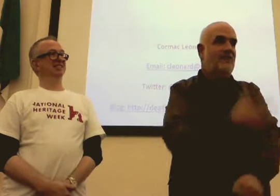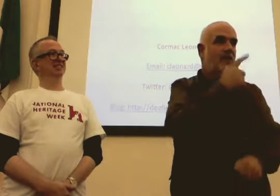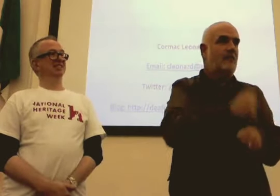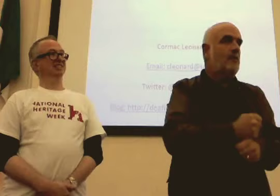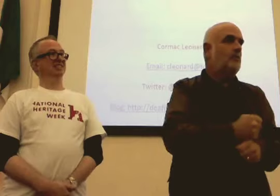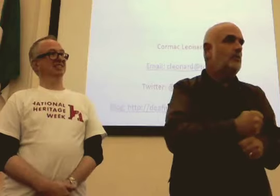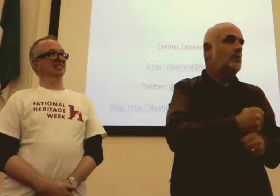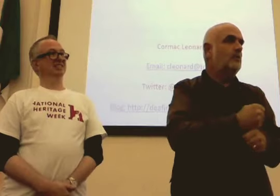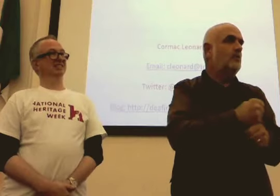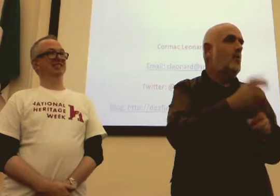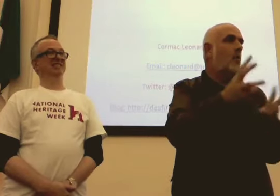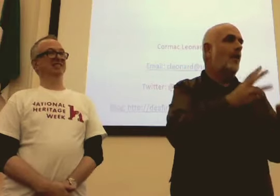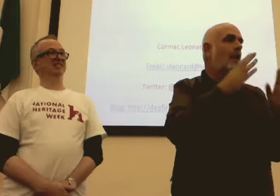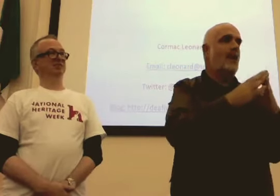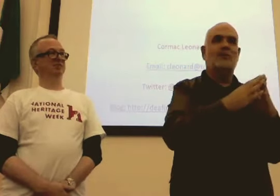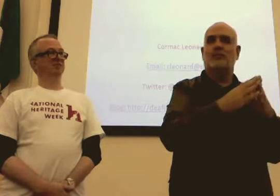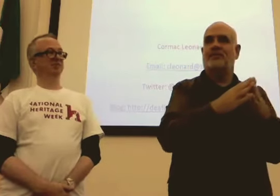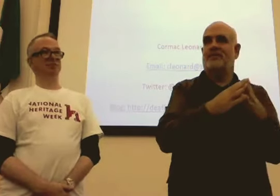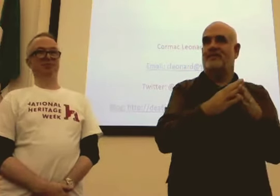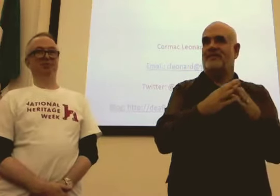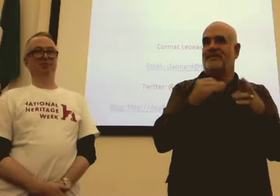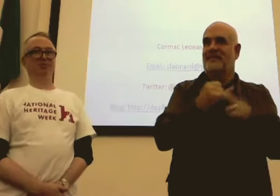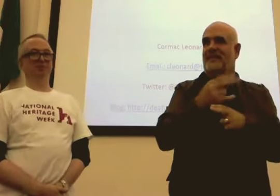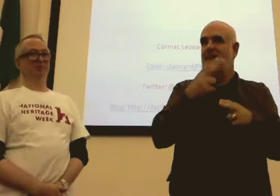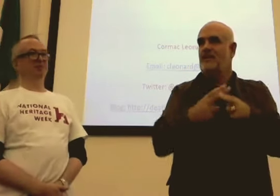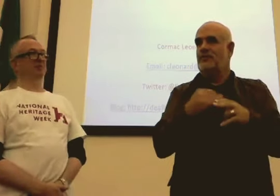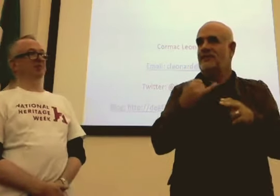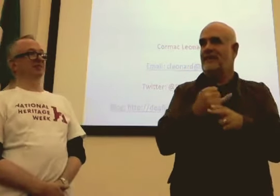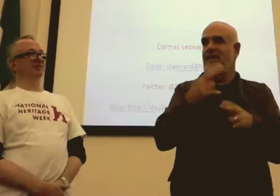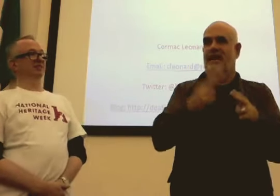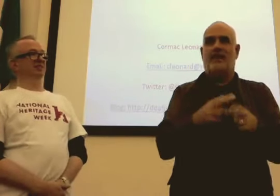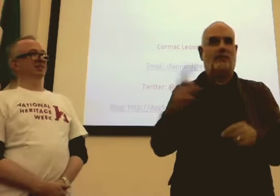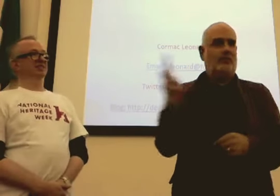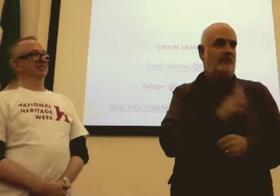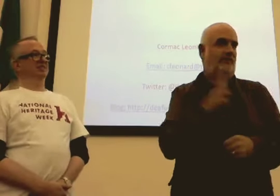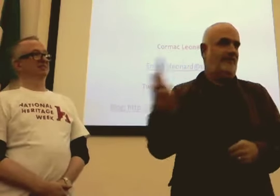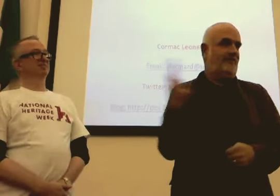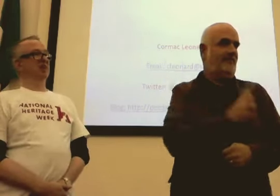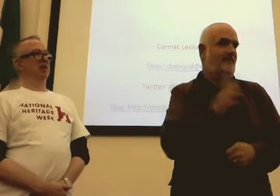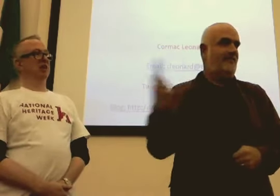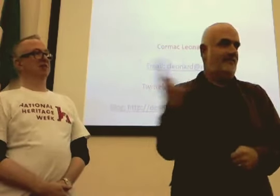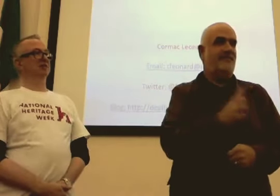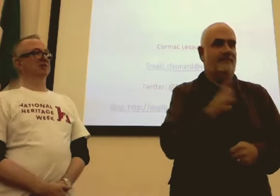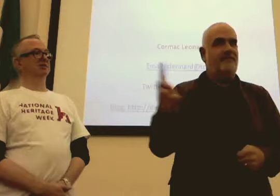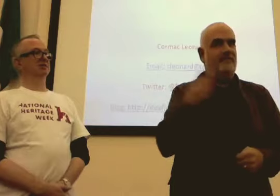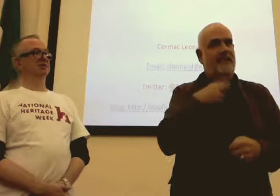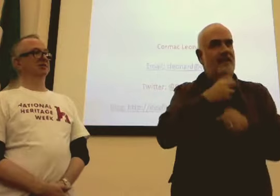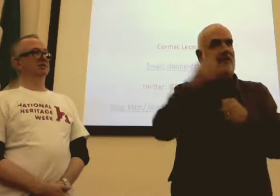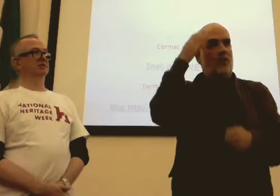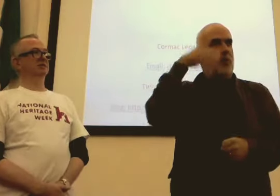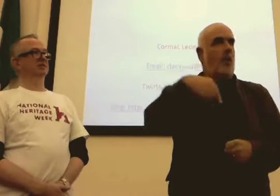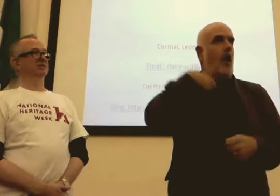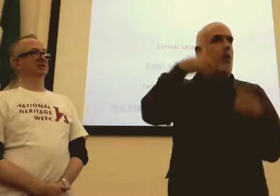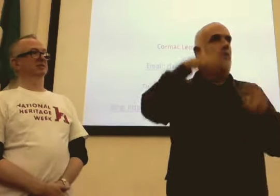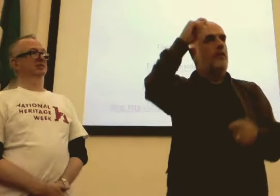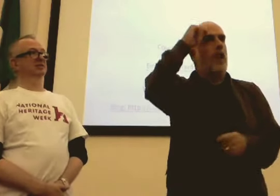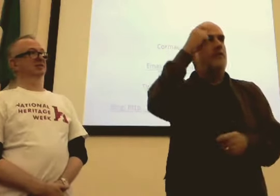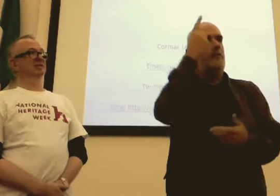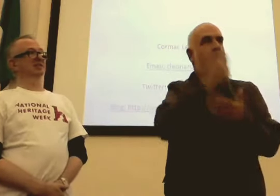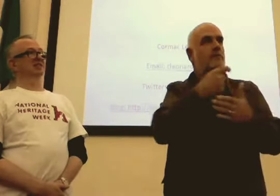I'm really interested at the beginning when you're talking about workhouses and people going in and out, the recurring admissions. I never knew that. I